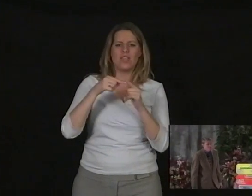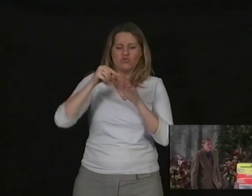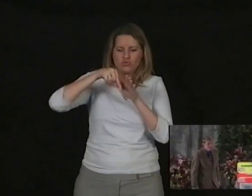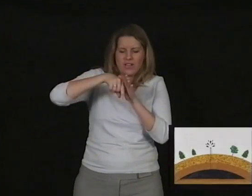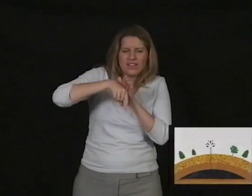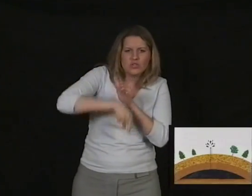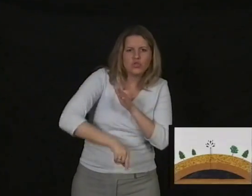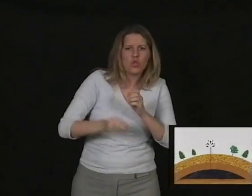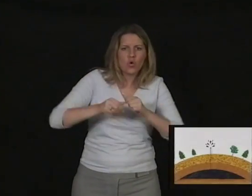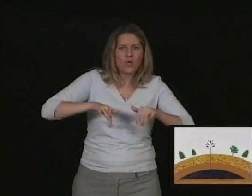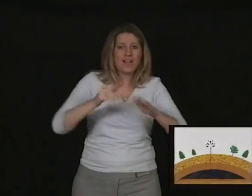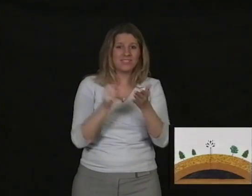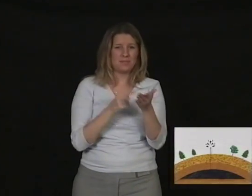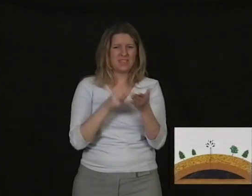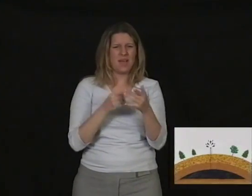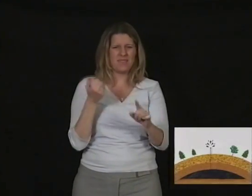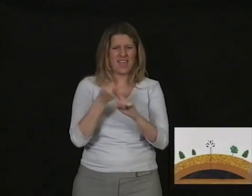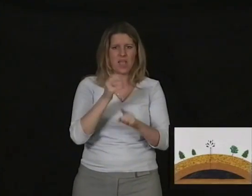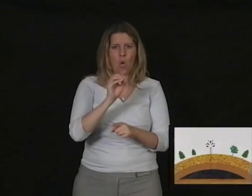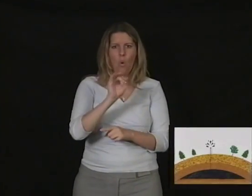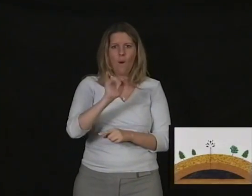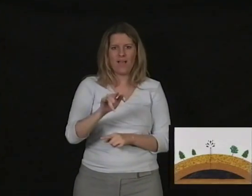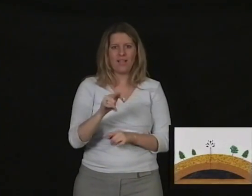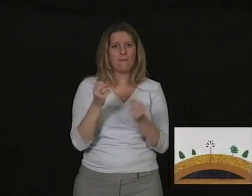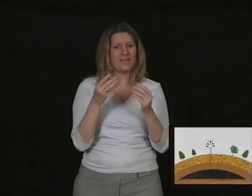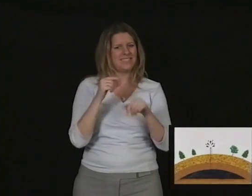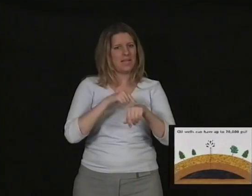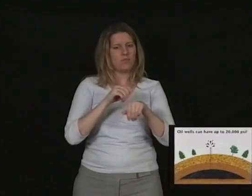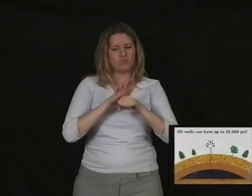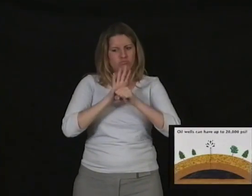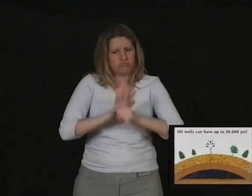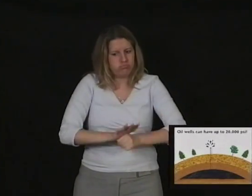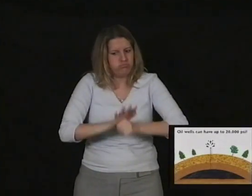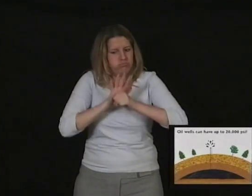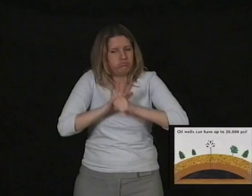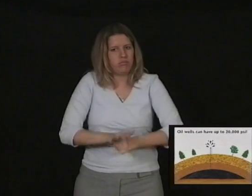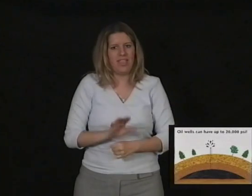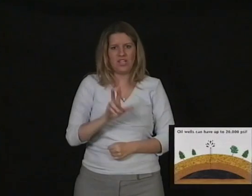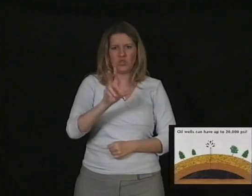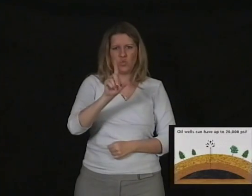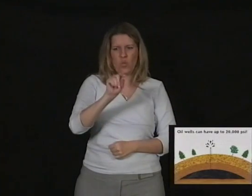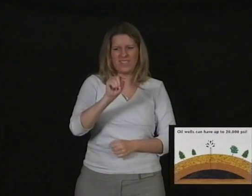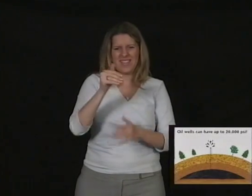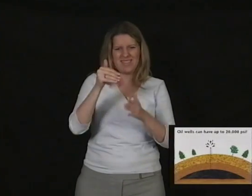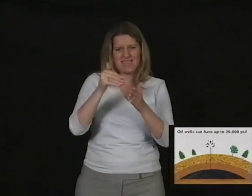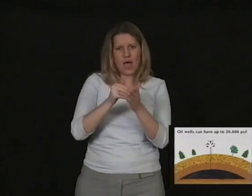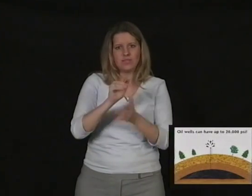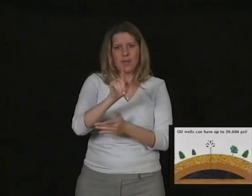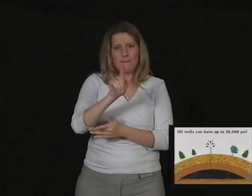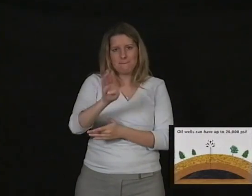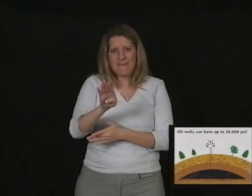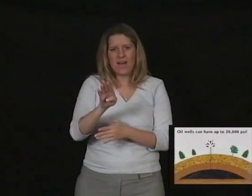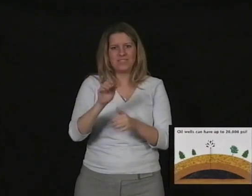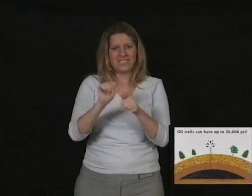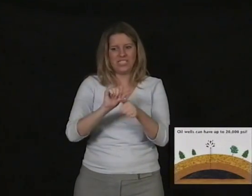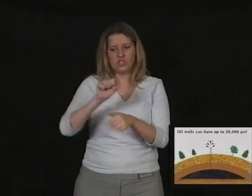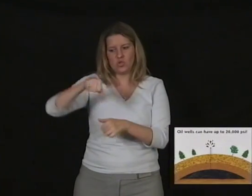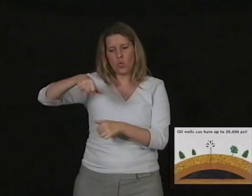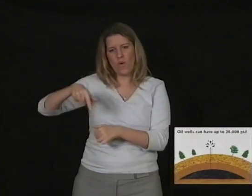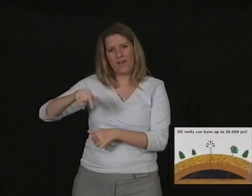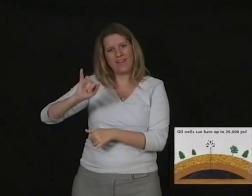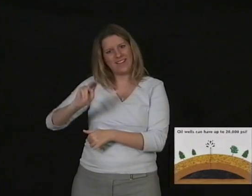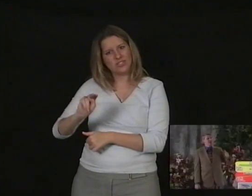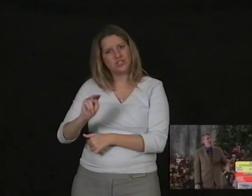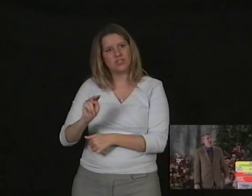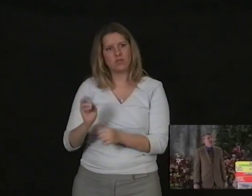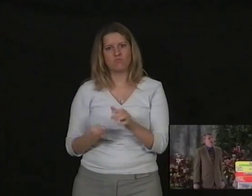oil? The oil's oftentimes under incredible pressure, like 20,000 pounds per square inch. It'll come squirting up out of the ground,